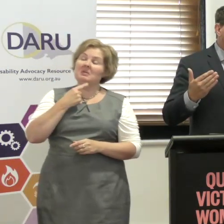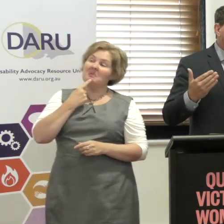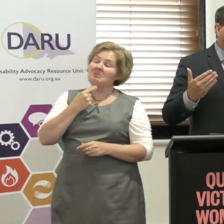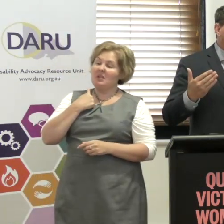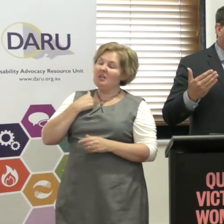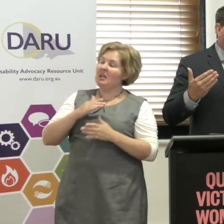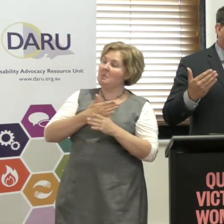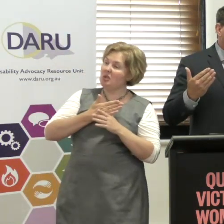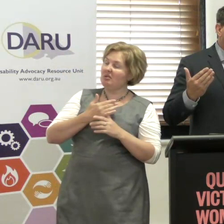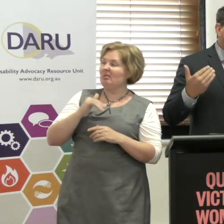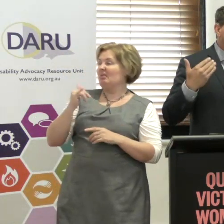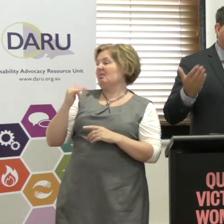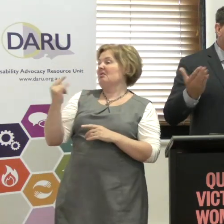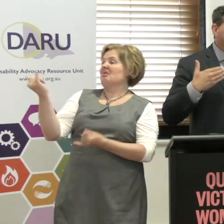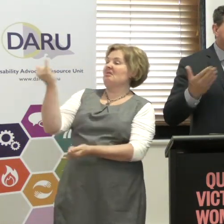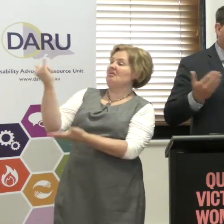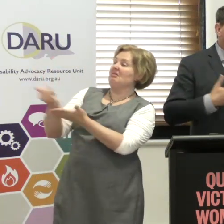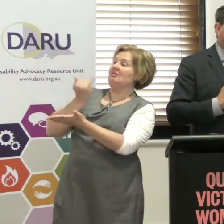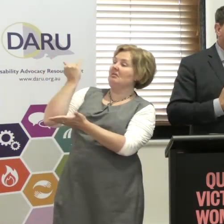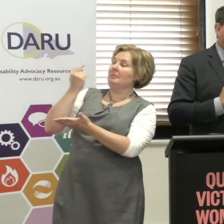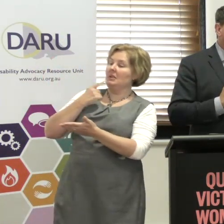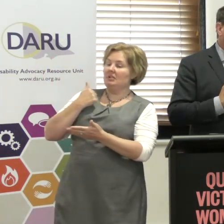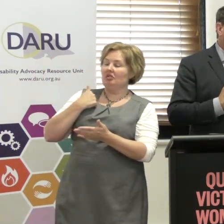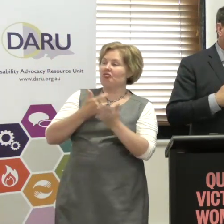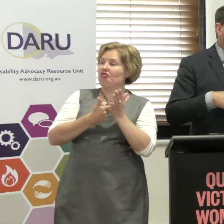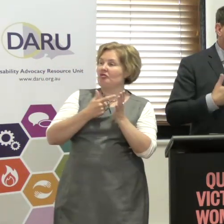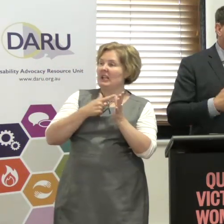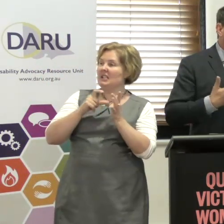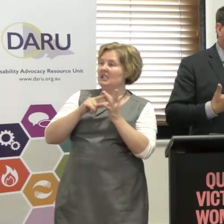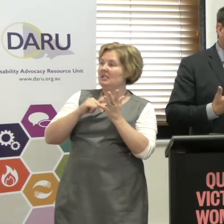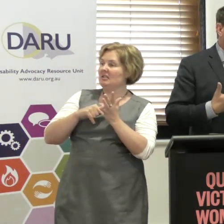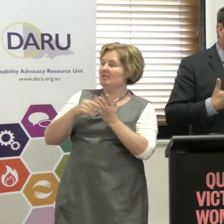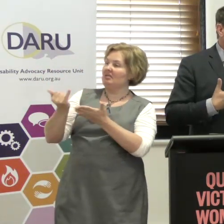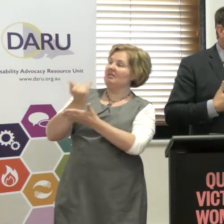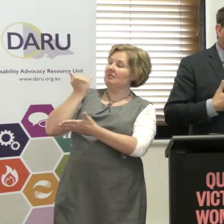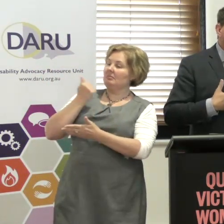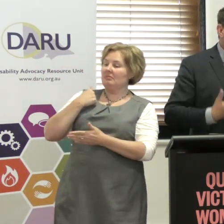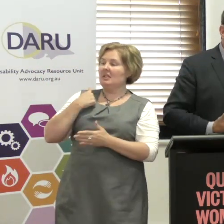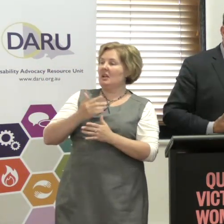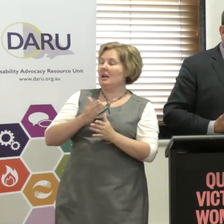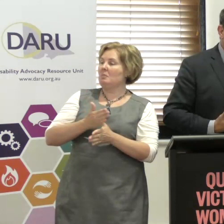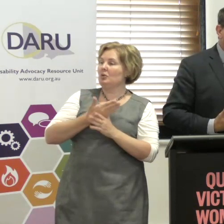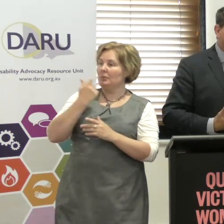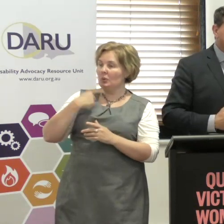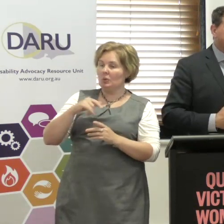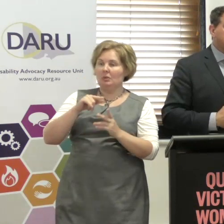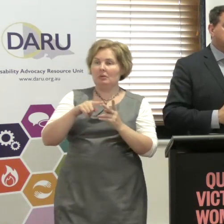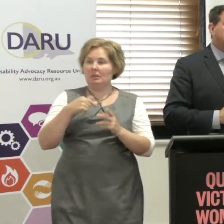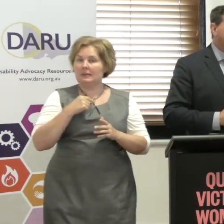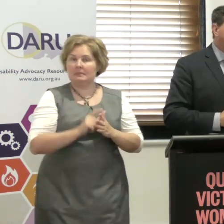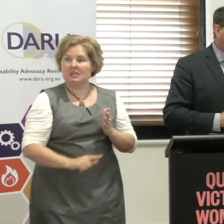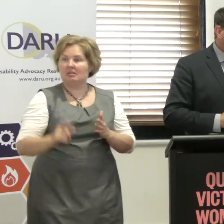person with disability, I might get ableism. And sometimes they come together. And that was something that people were voluntarily talking